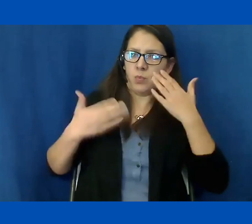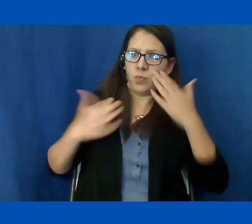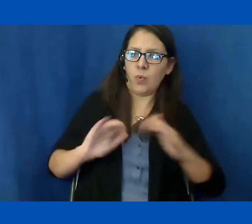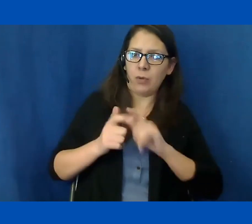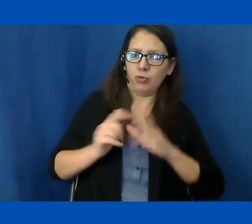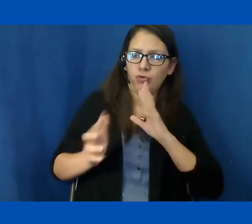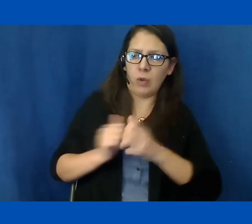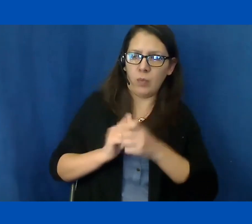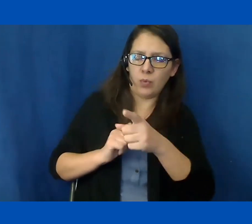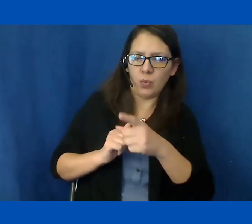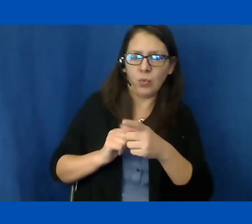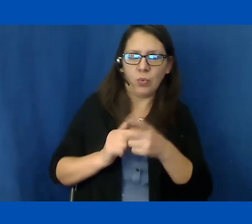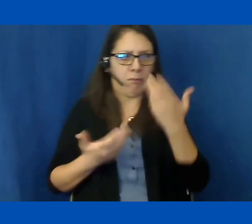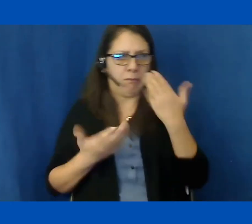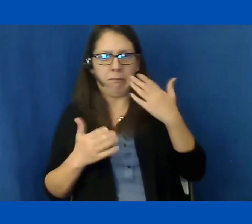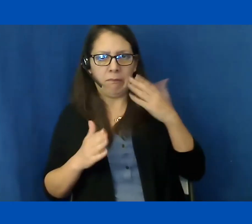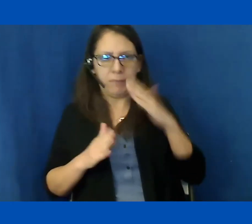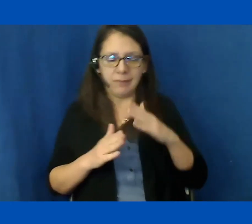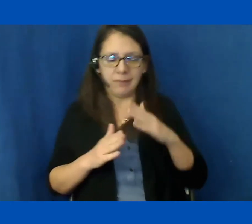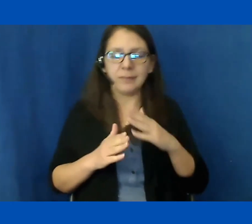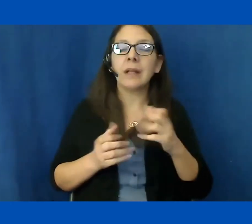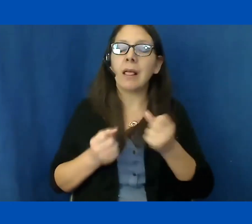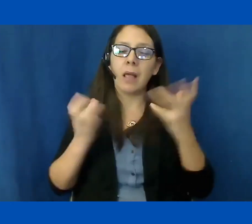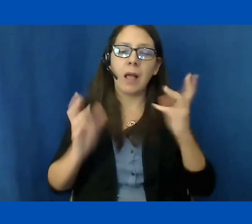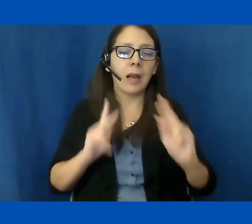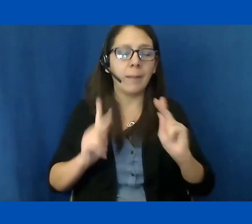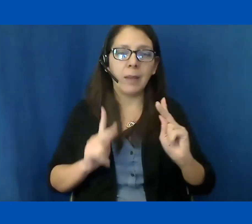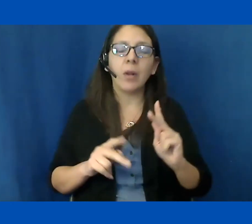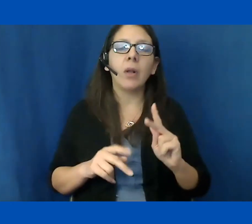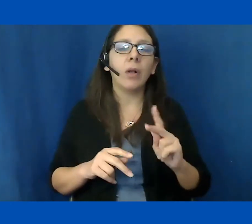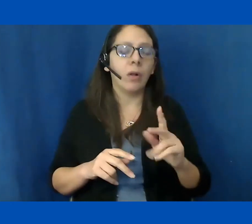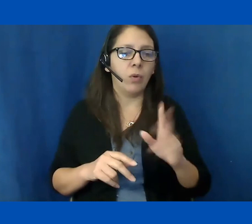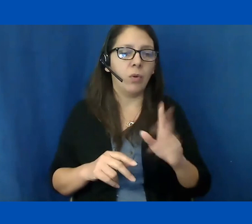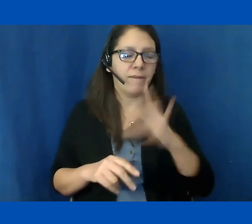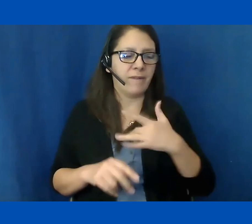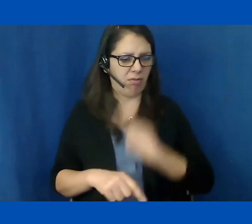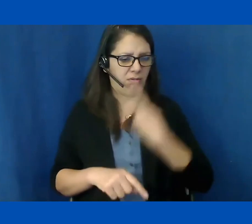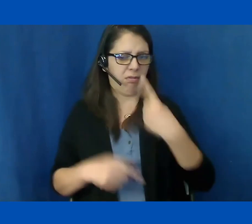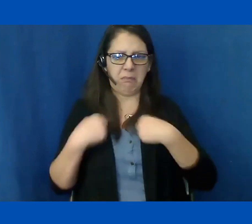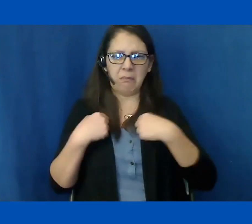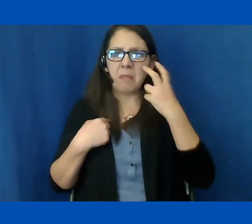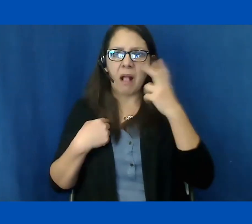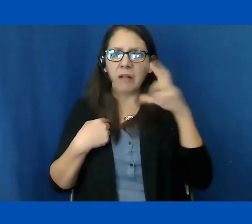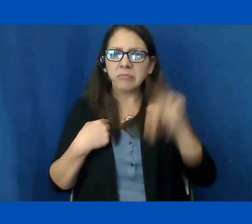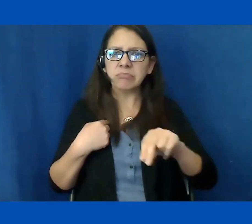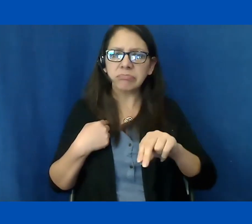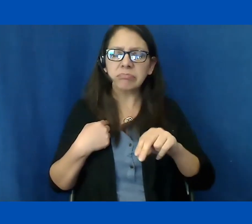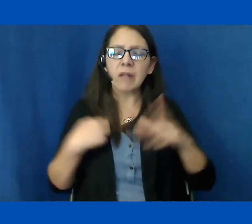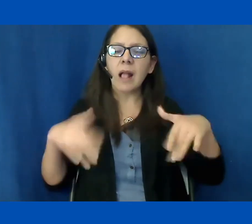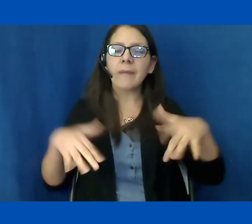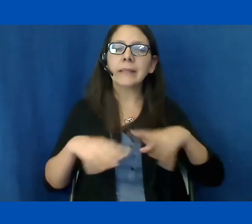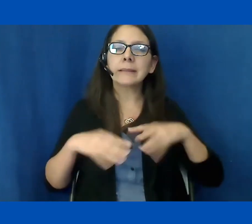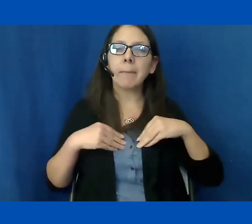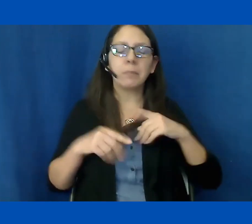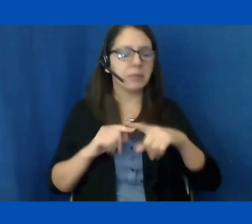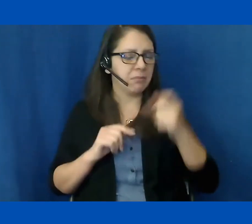are easily offended by calling them blind. There's a lot of people that don't accept themselves quite yet. And that's fine, right? It's a process.